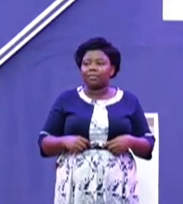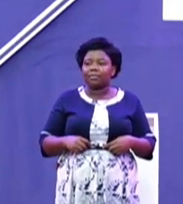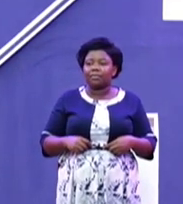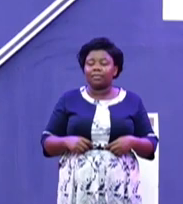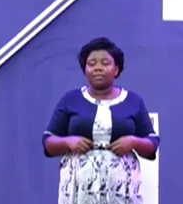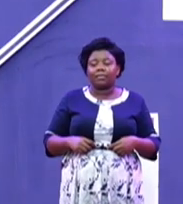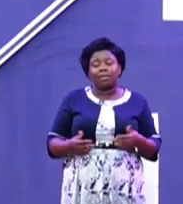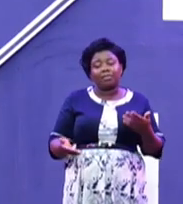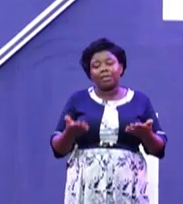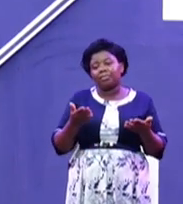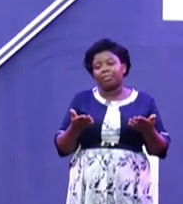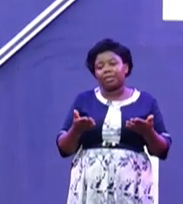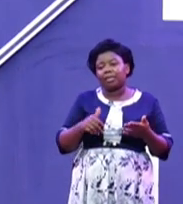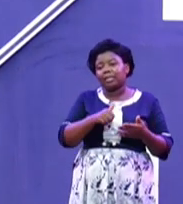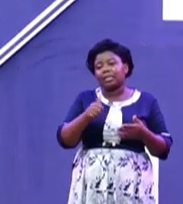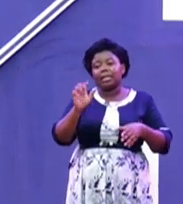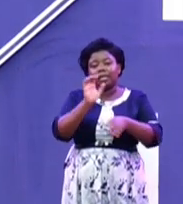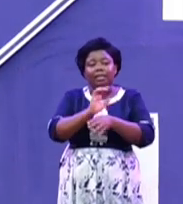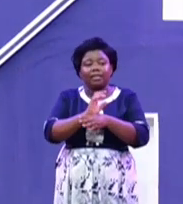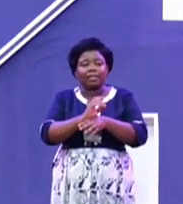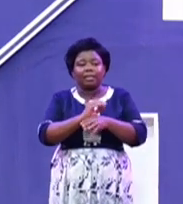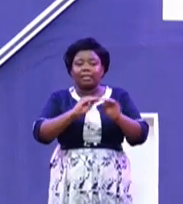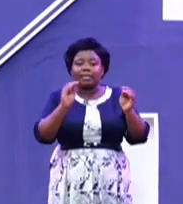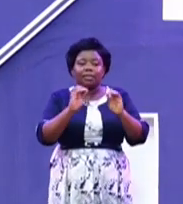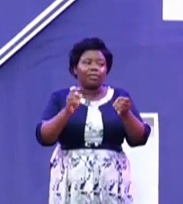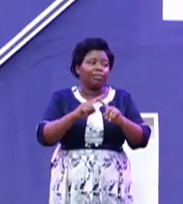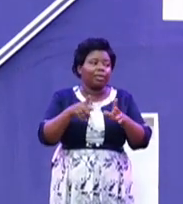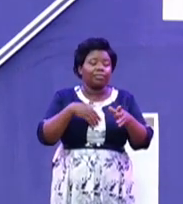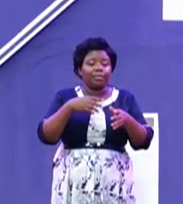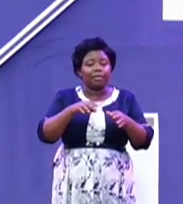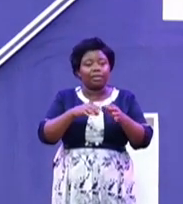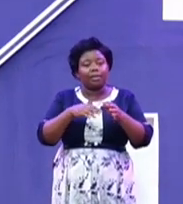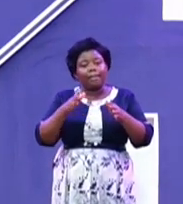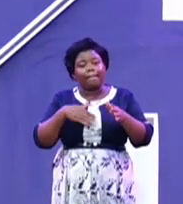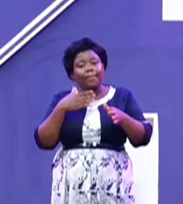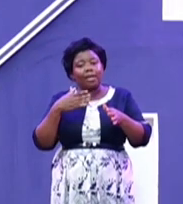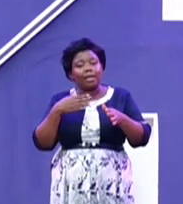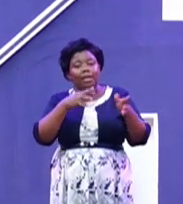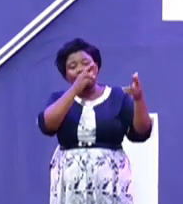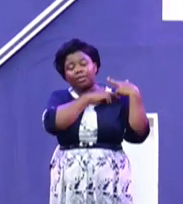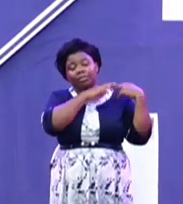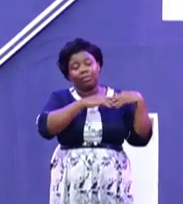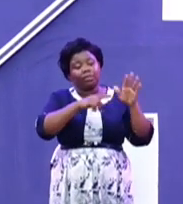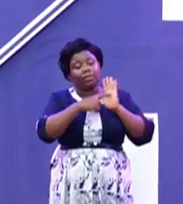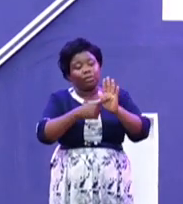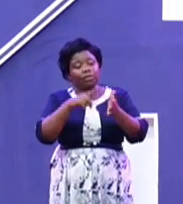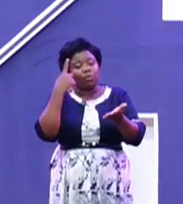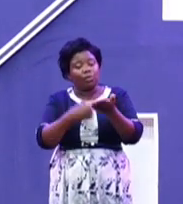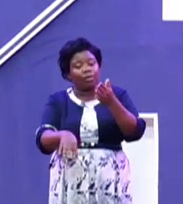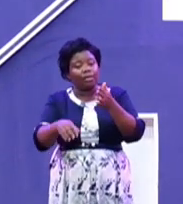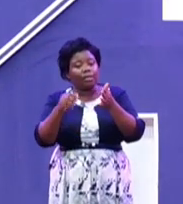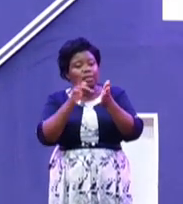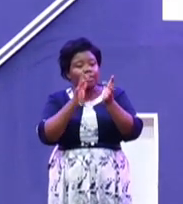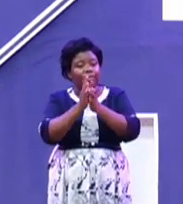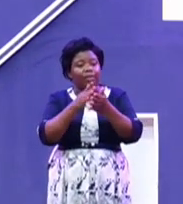my emphasis njiteeka ku Bayibuli kyegamba that's my duty kulaga Bayibuli kyekola kyegamba